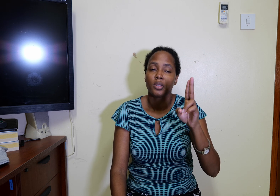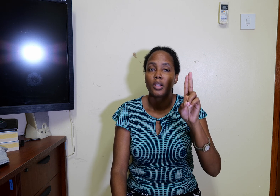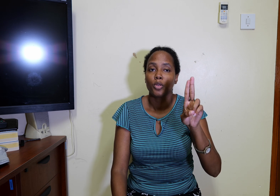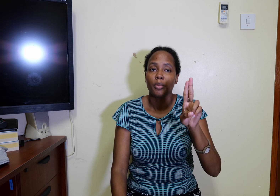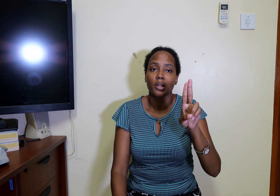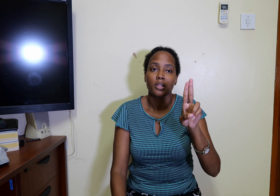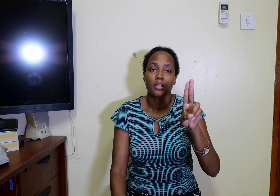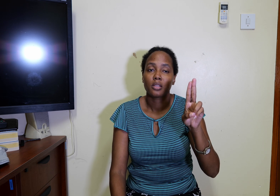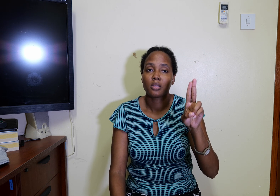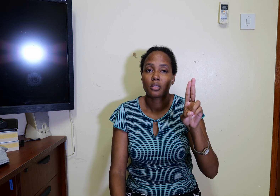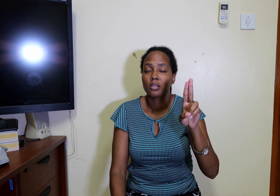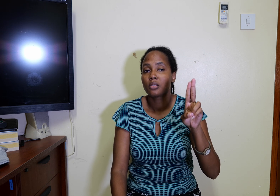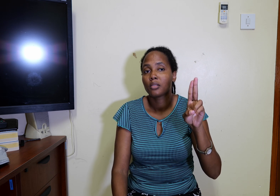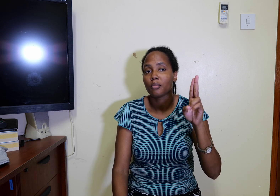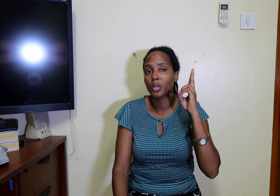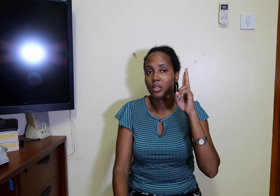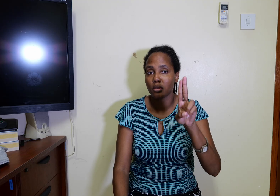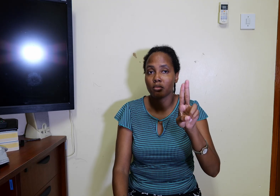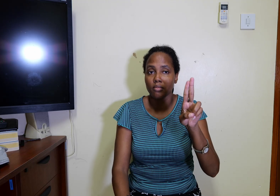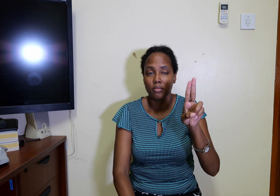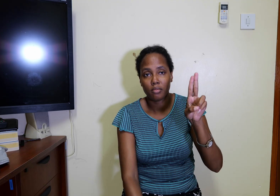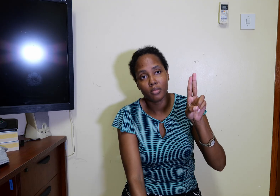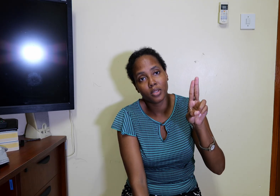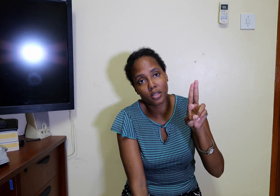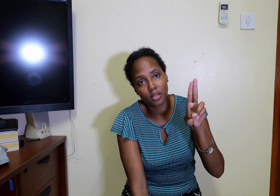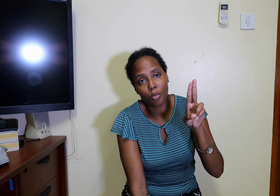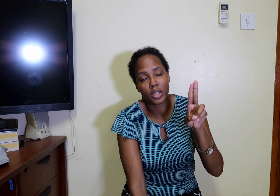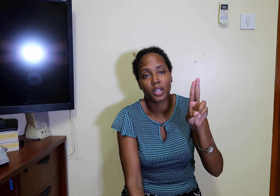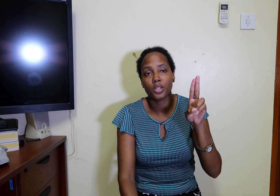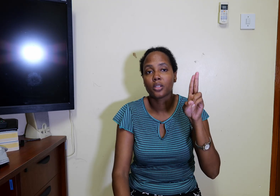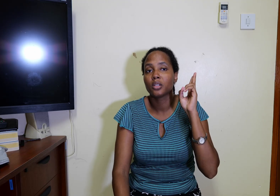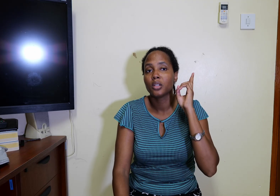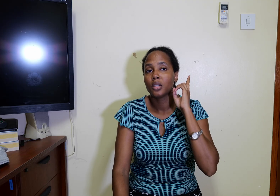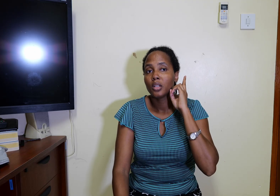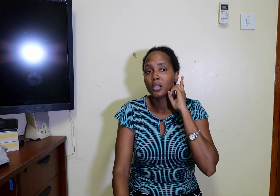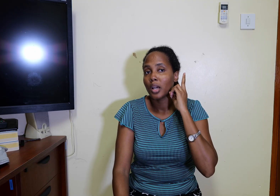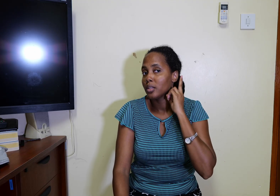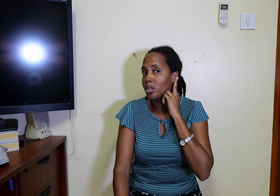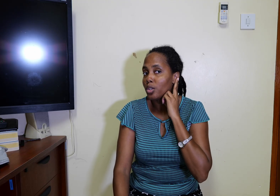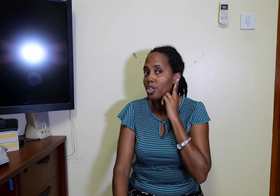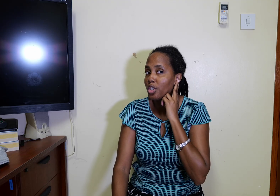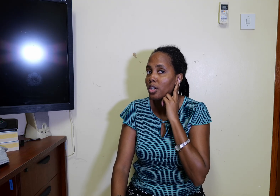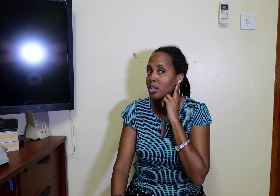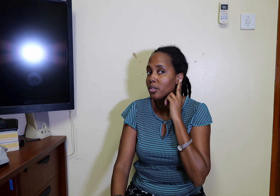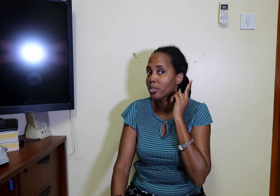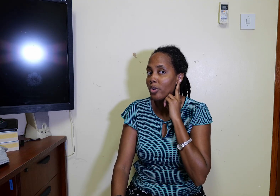I don't remember what letter this is, but somewhat H, and touch your